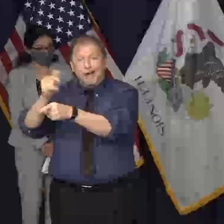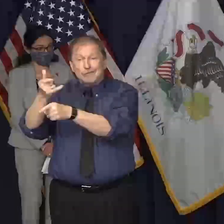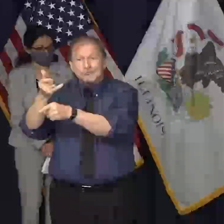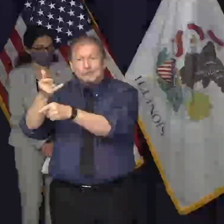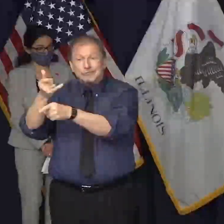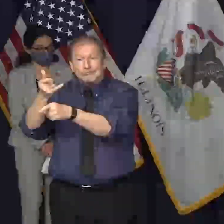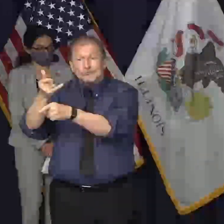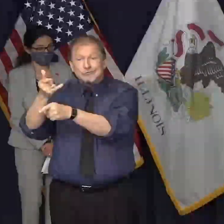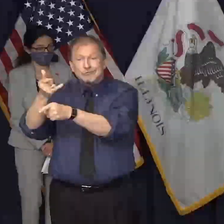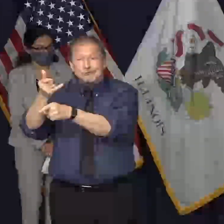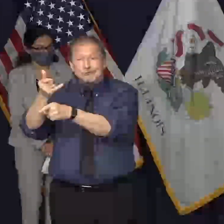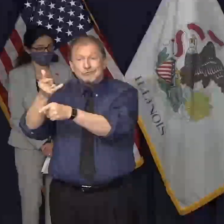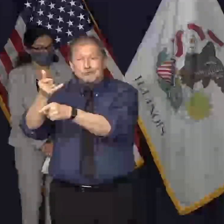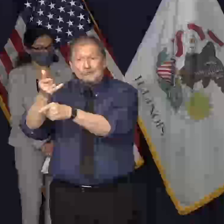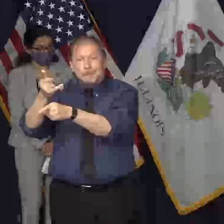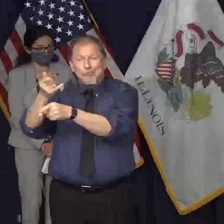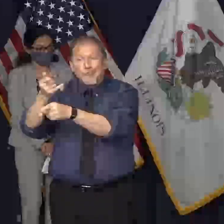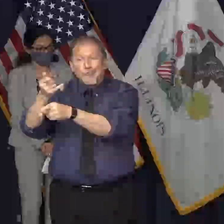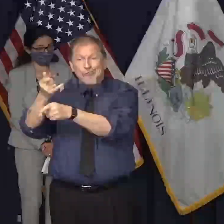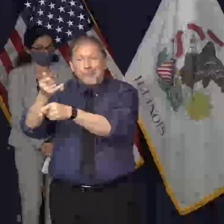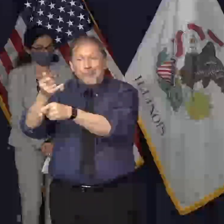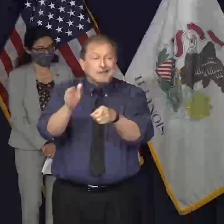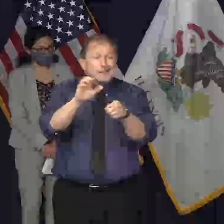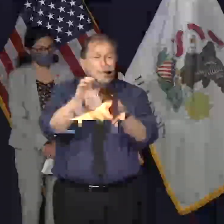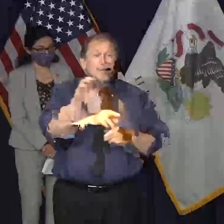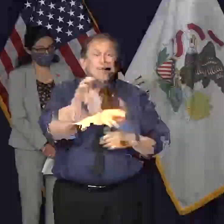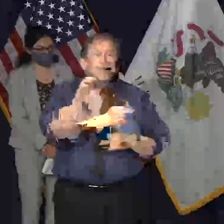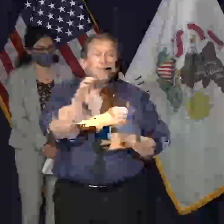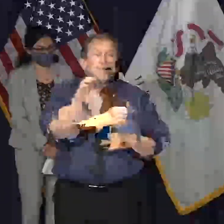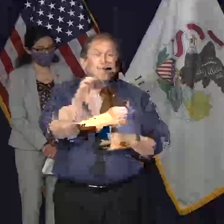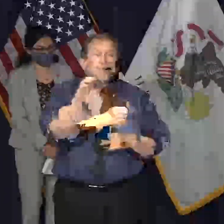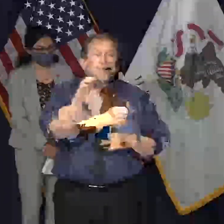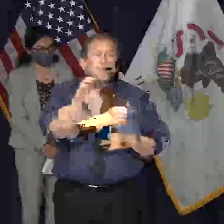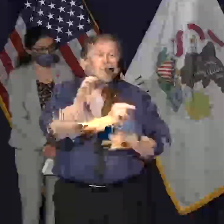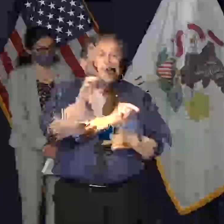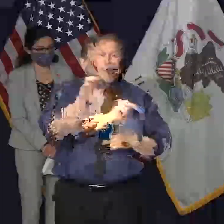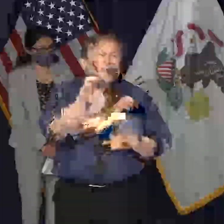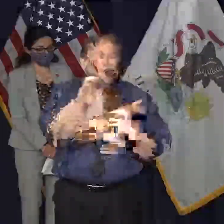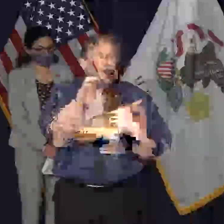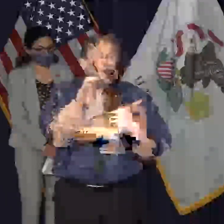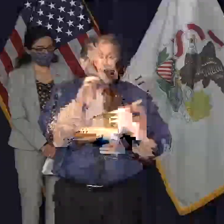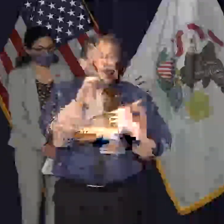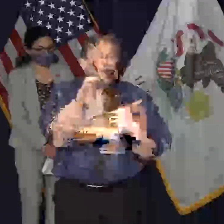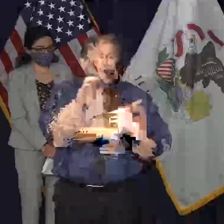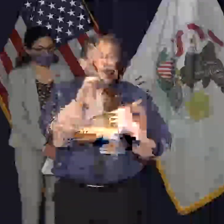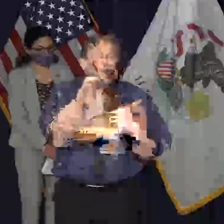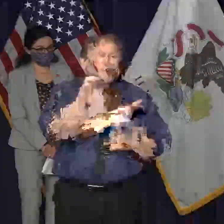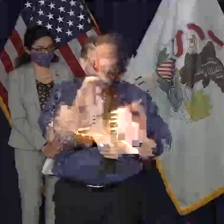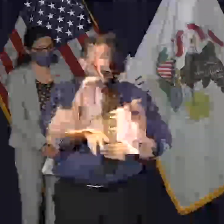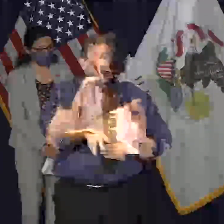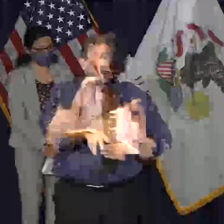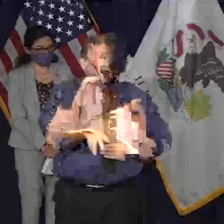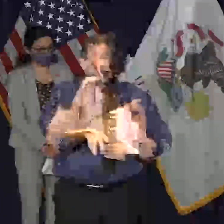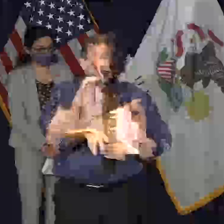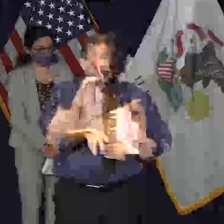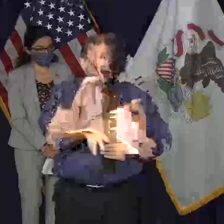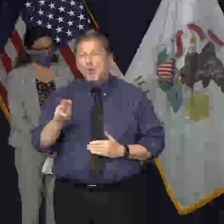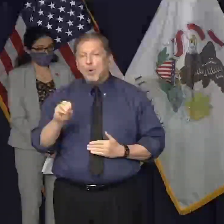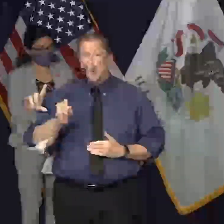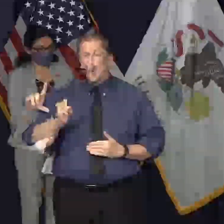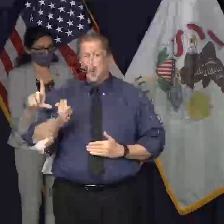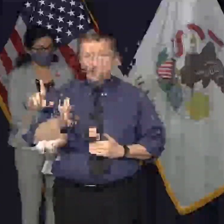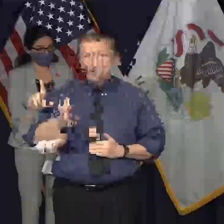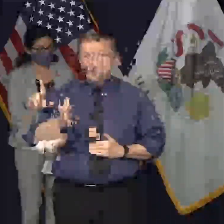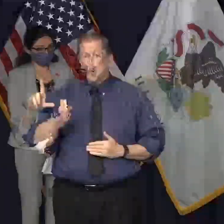McHenry, Sycamore, Hanover Park, Streamwood, and Wheeling. More than 63% of the patients